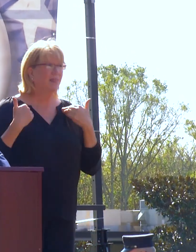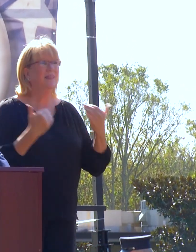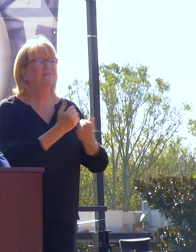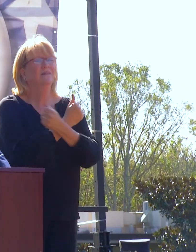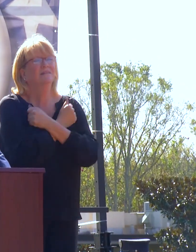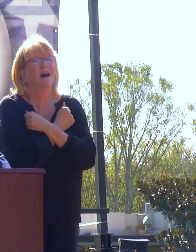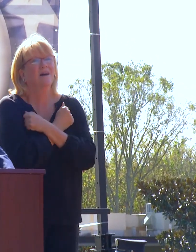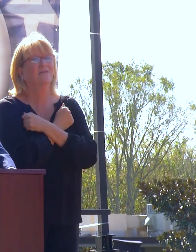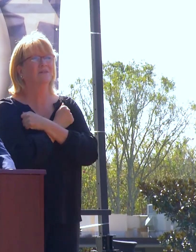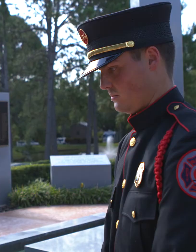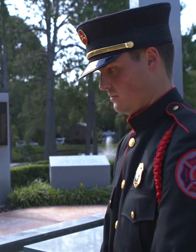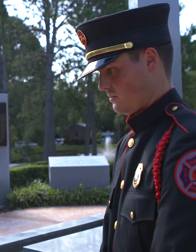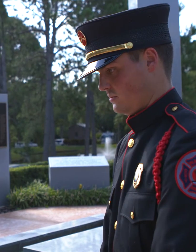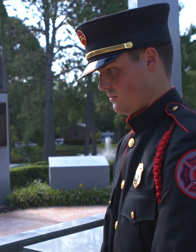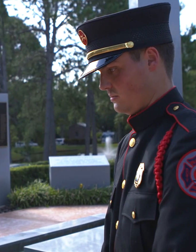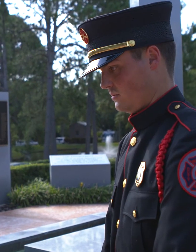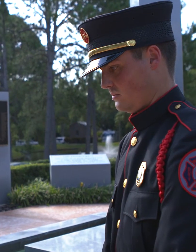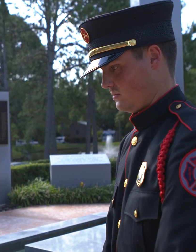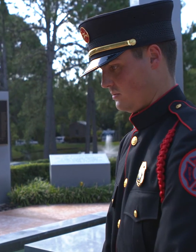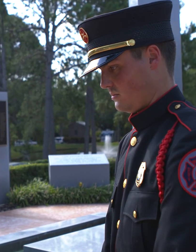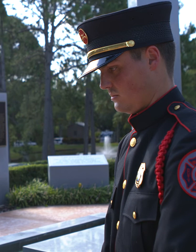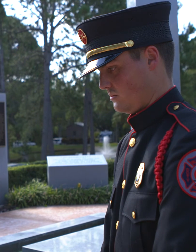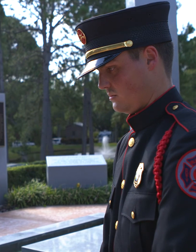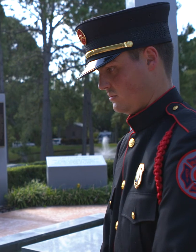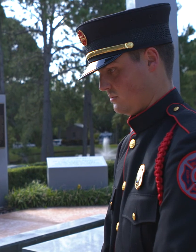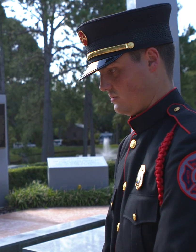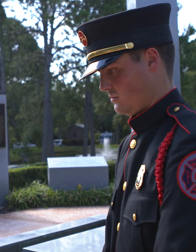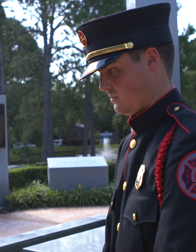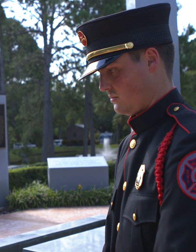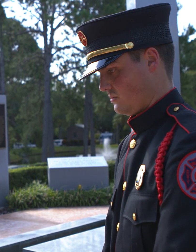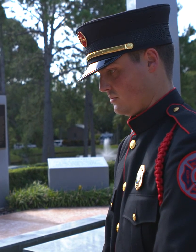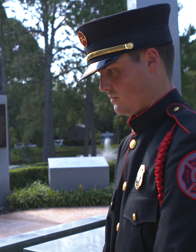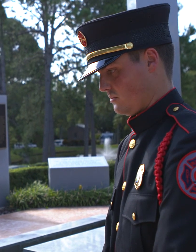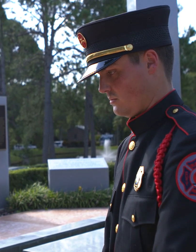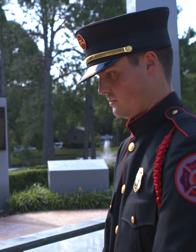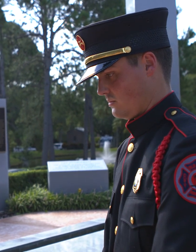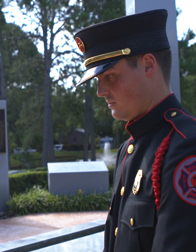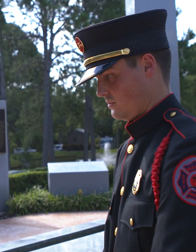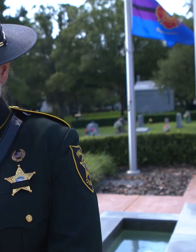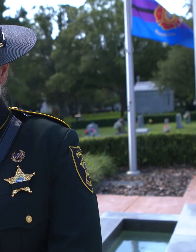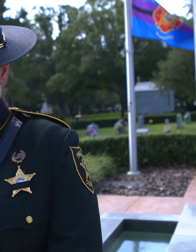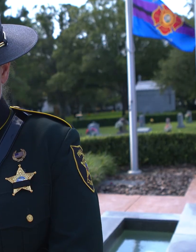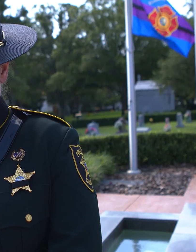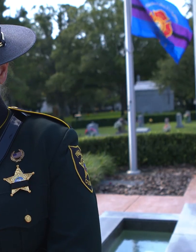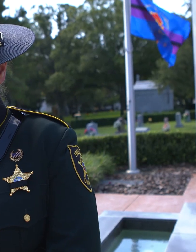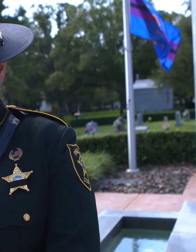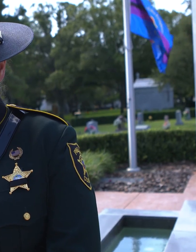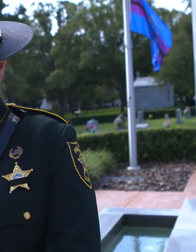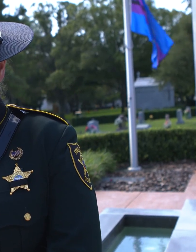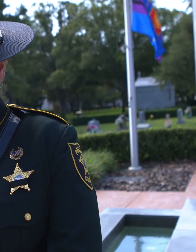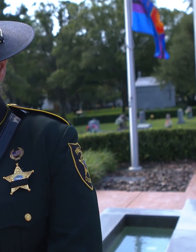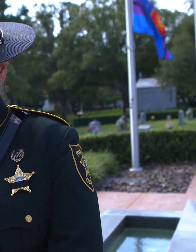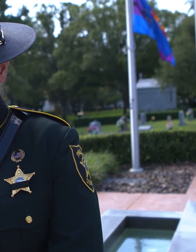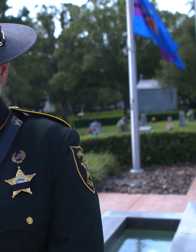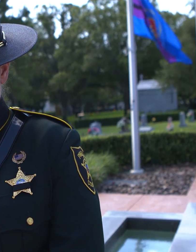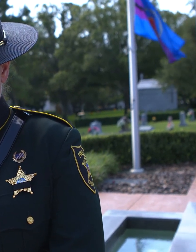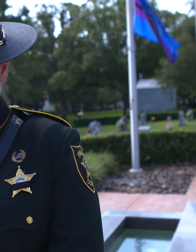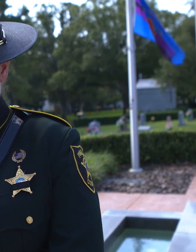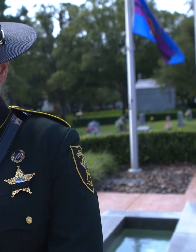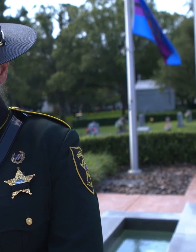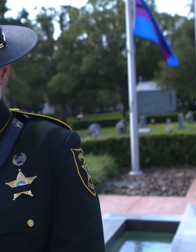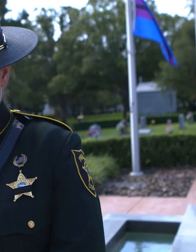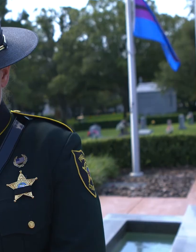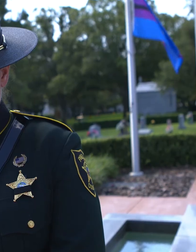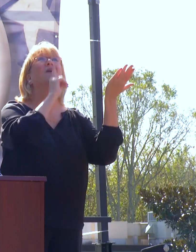love. But we're also so thankful for our opportunities and our responsibilities. And I'm in awe of how good and how great